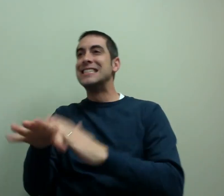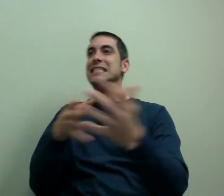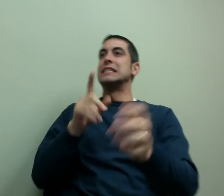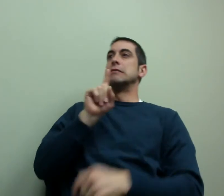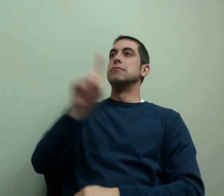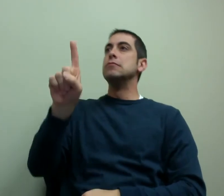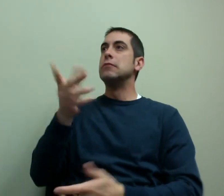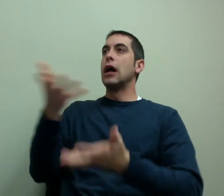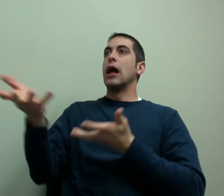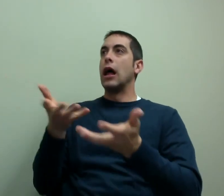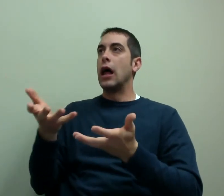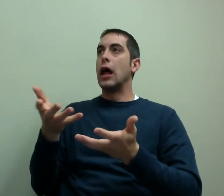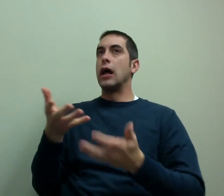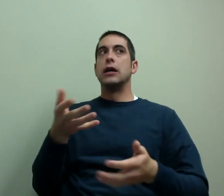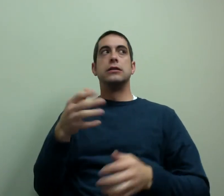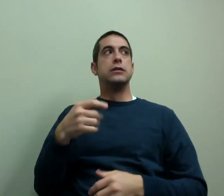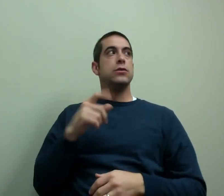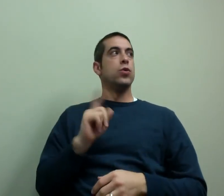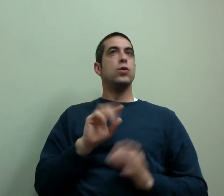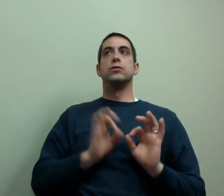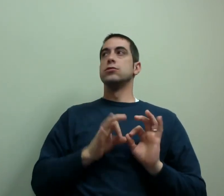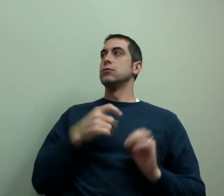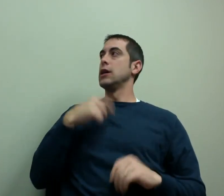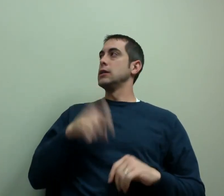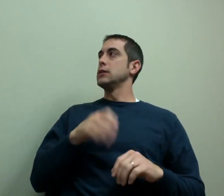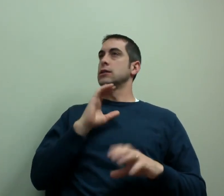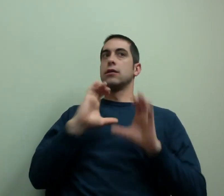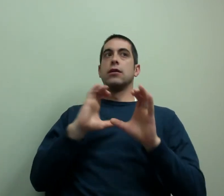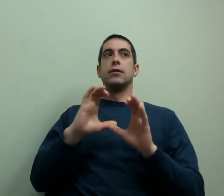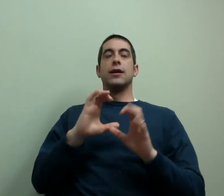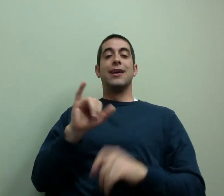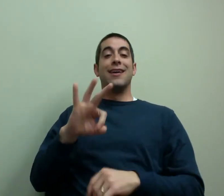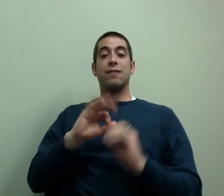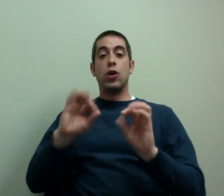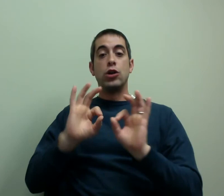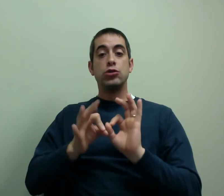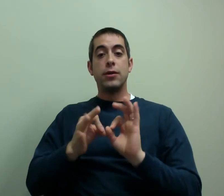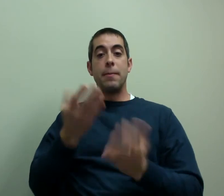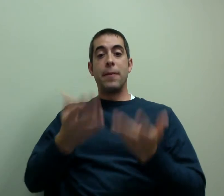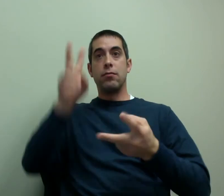effectively without an interpreter, which could lead to misdiagnosis, communication error, or medication